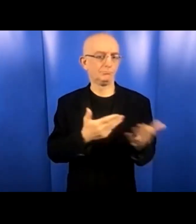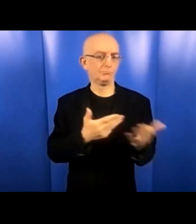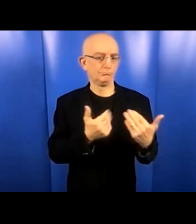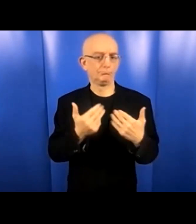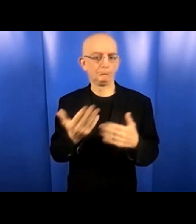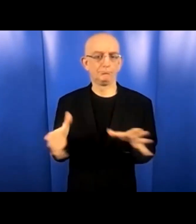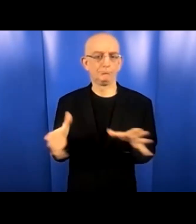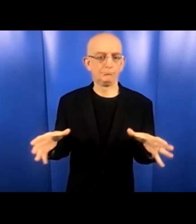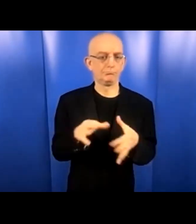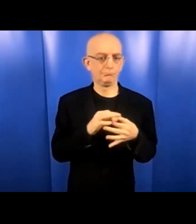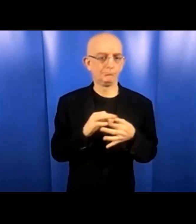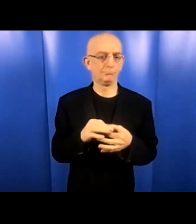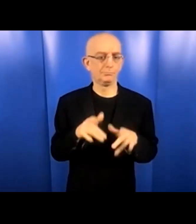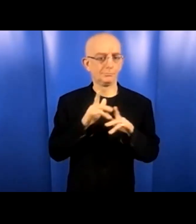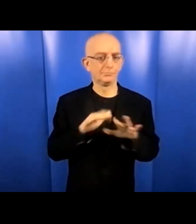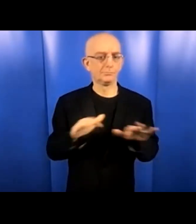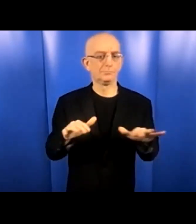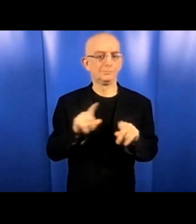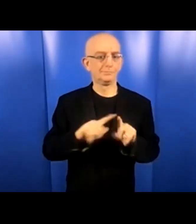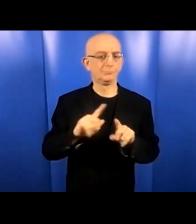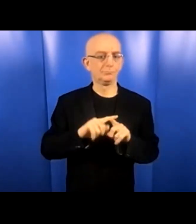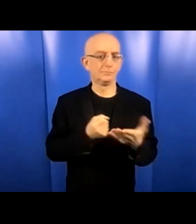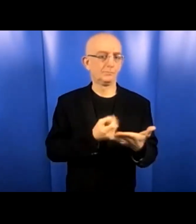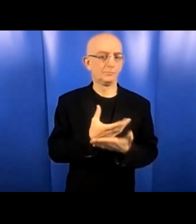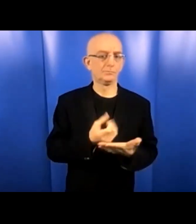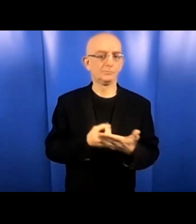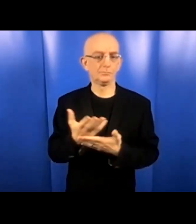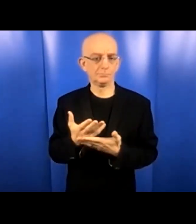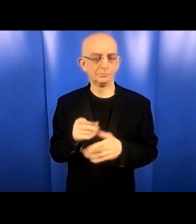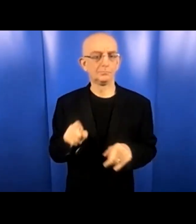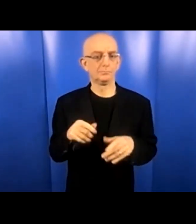moving much more away from the single